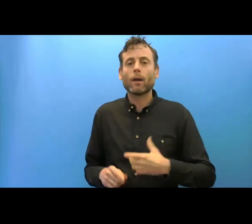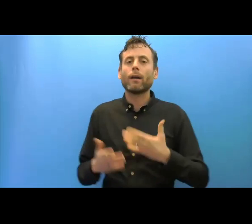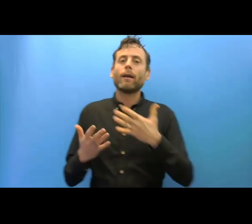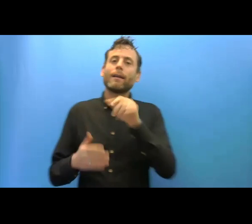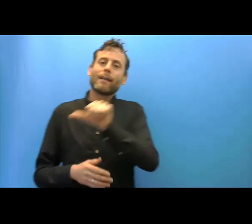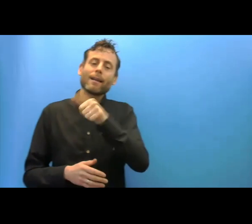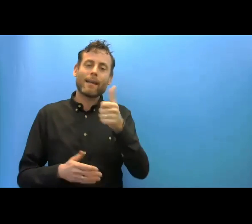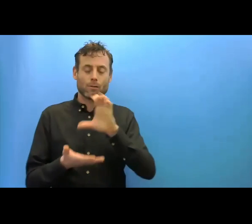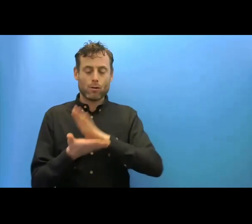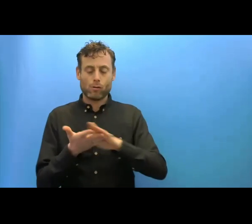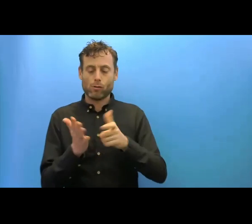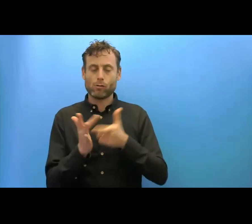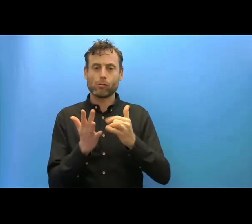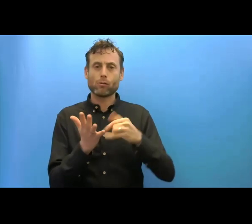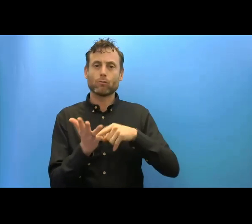Samuel's pitch.